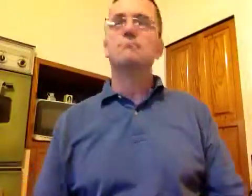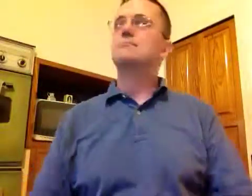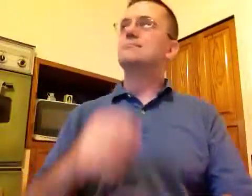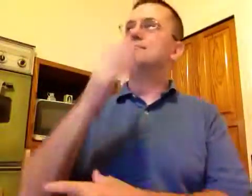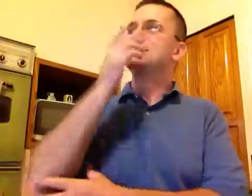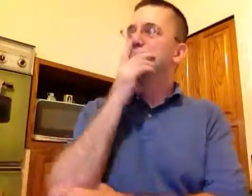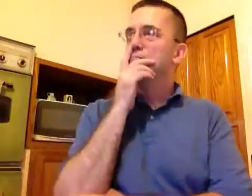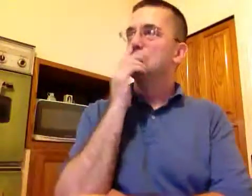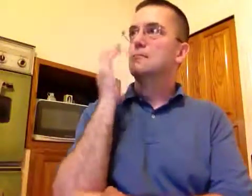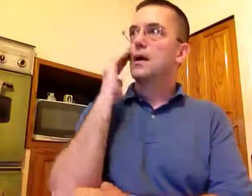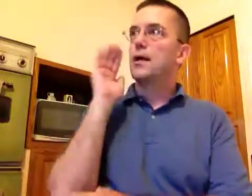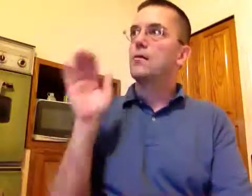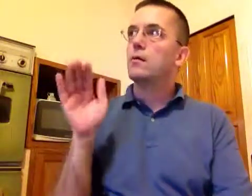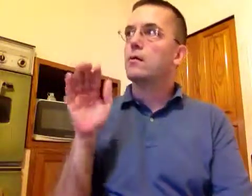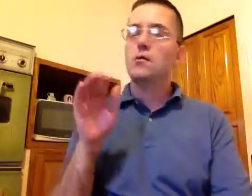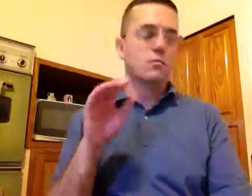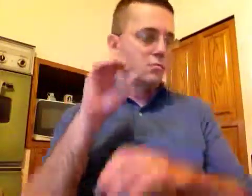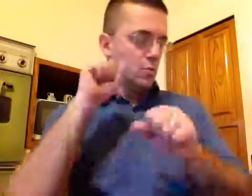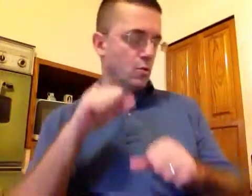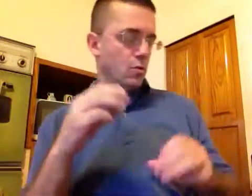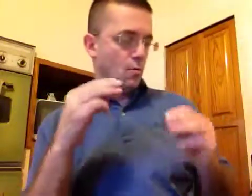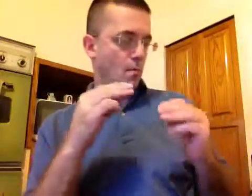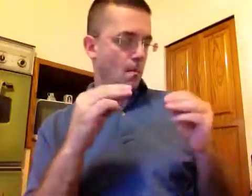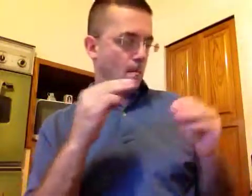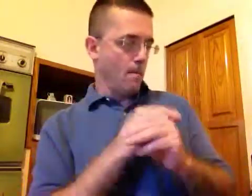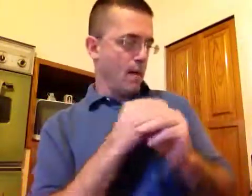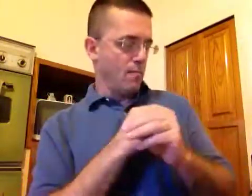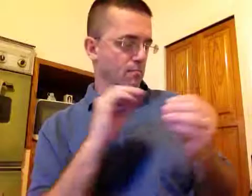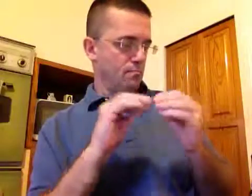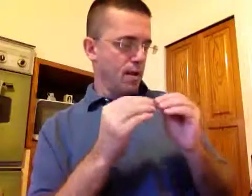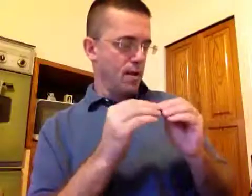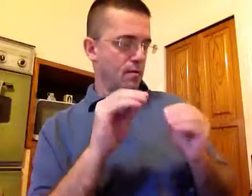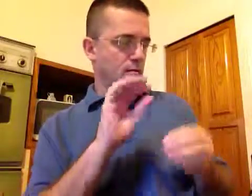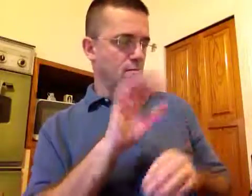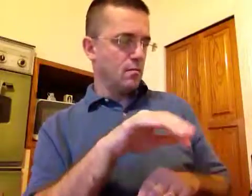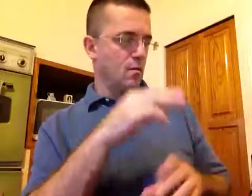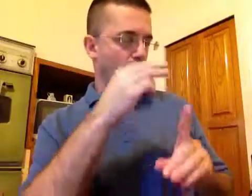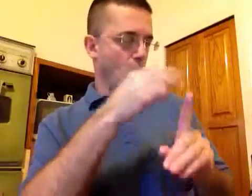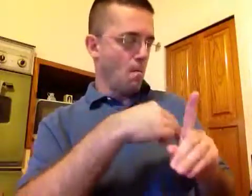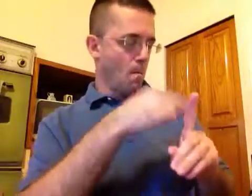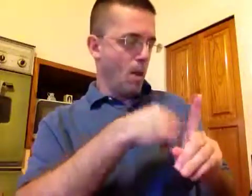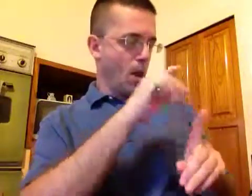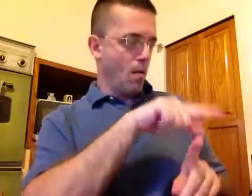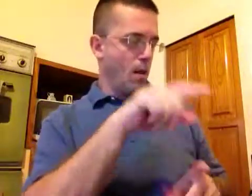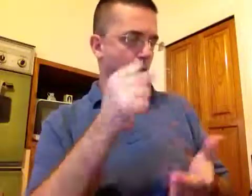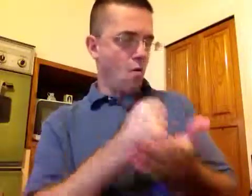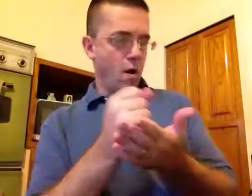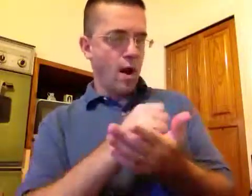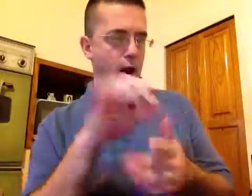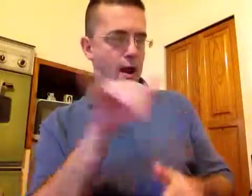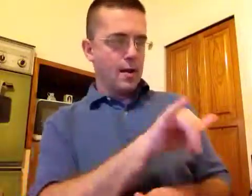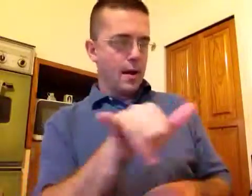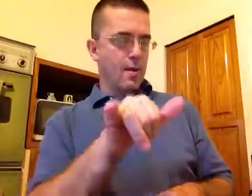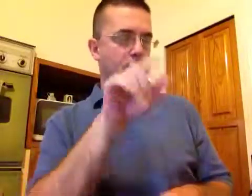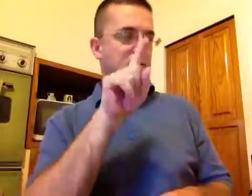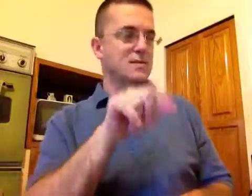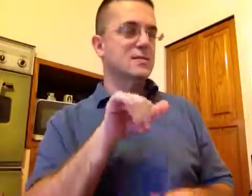I don't know. You could have, mathematically. I mean, $200,000 paid off to a mortgage or $200,000 paid off to a credit card is the same thing. It's still $200,000. You